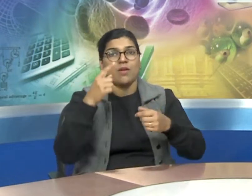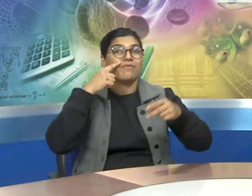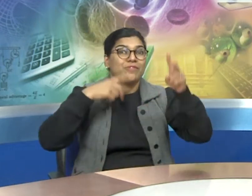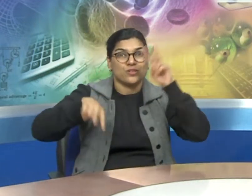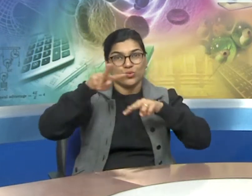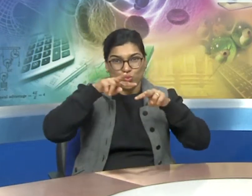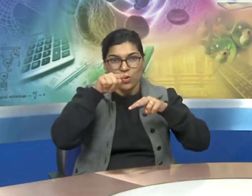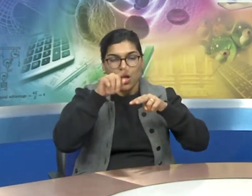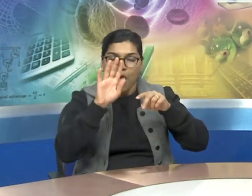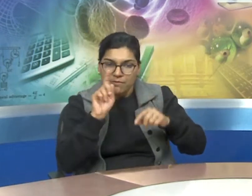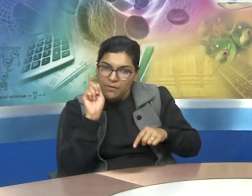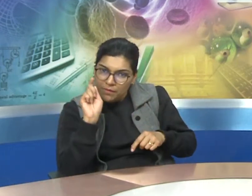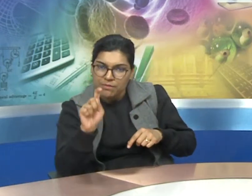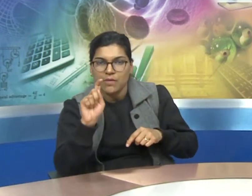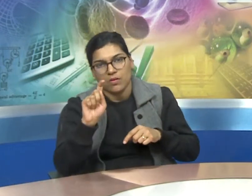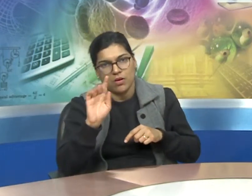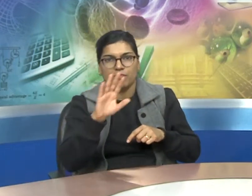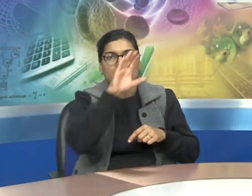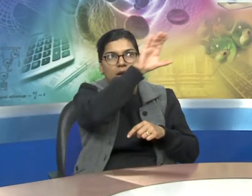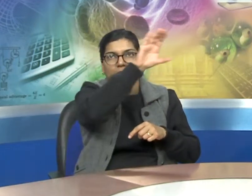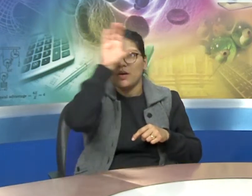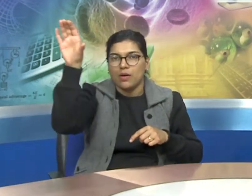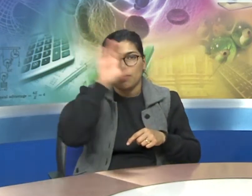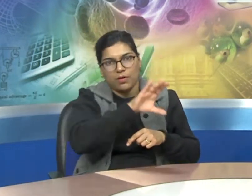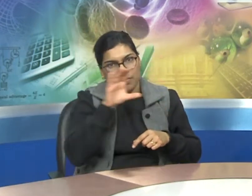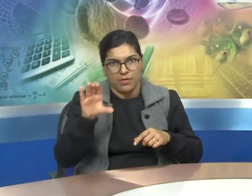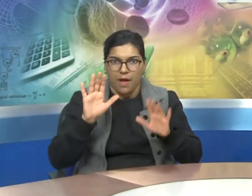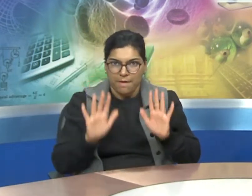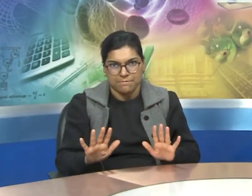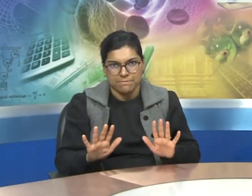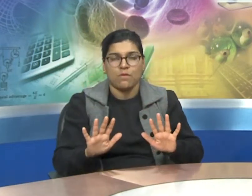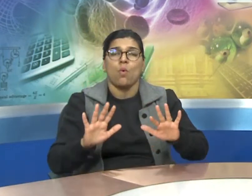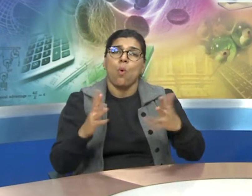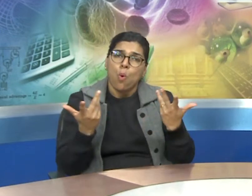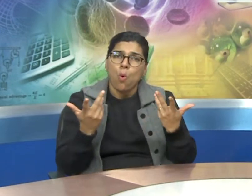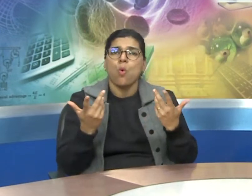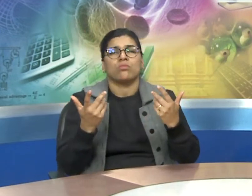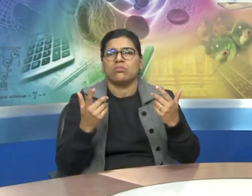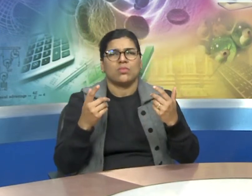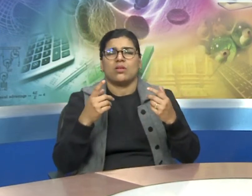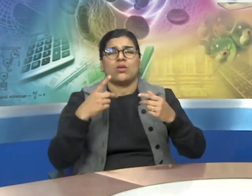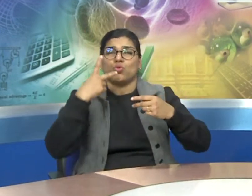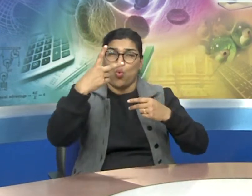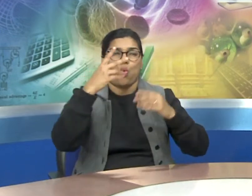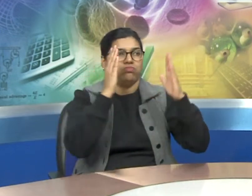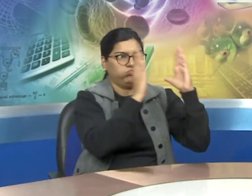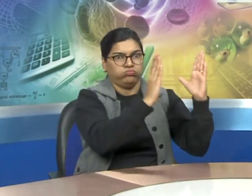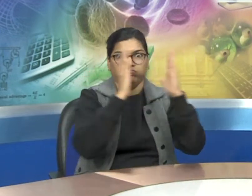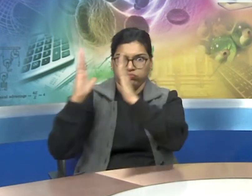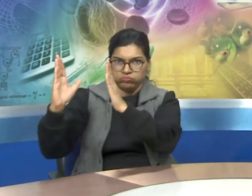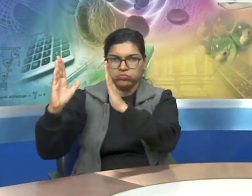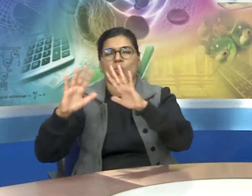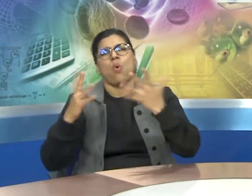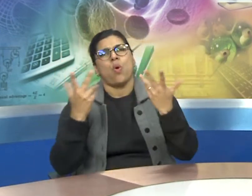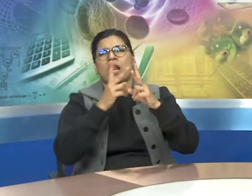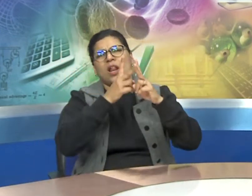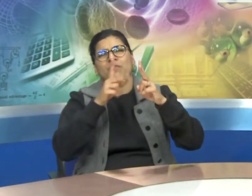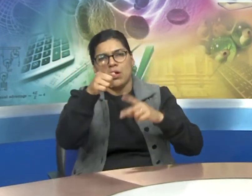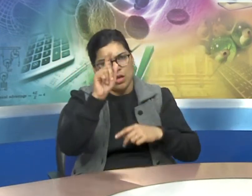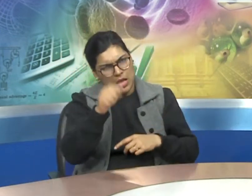changed into slide sorter, then that also can be chosen. And also there is another option